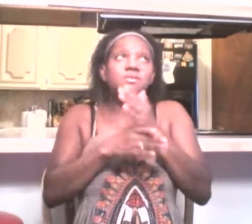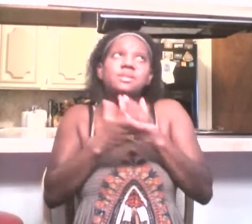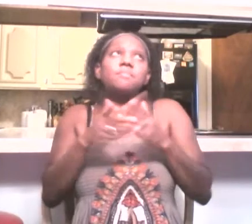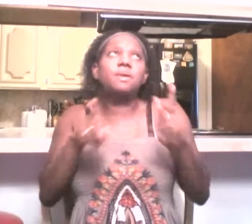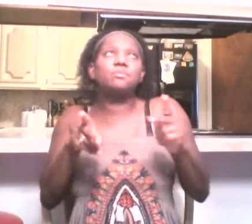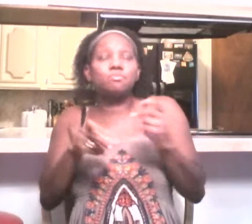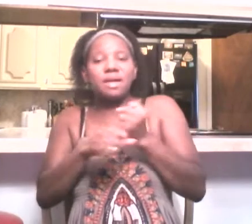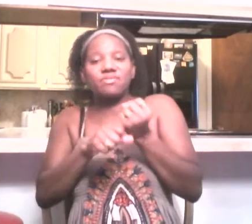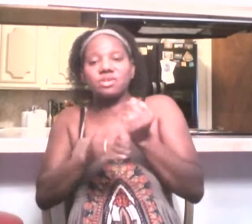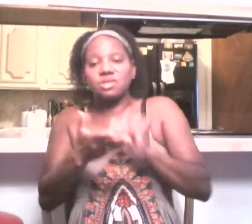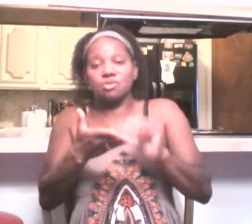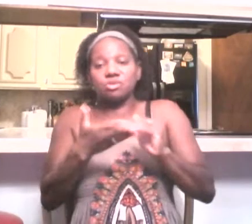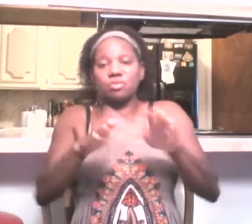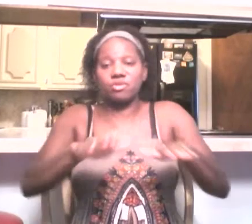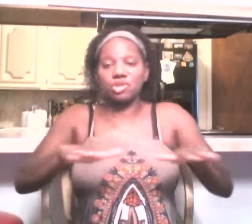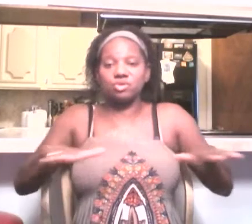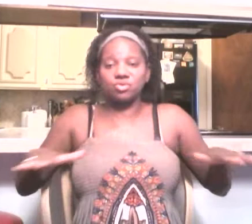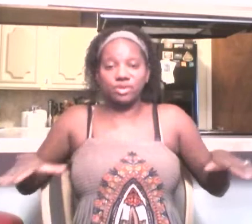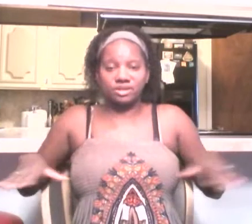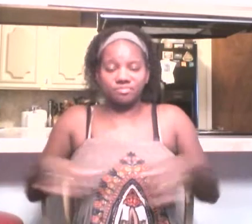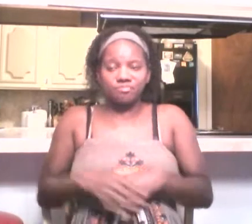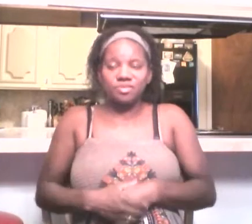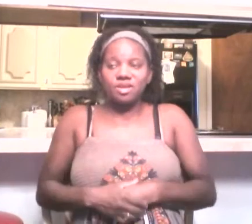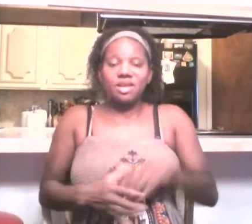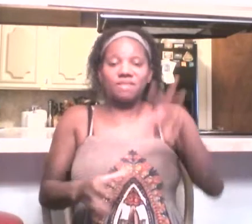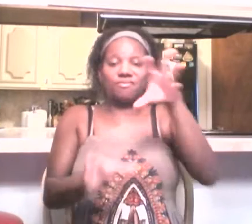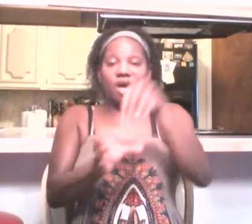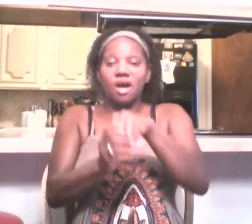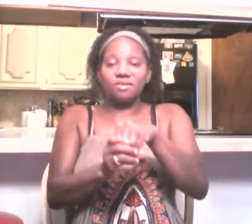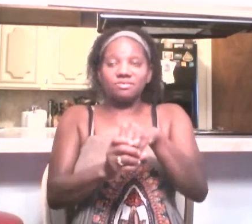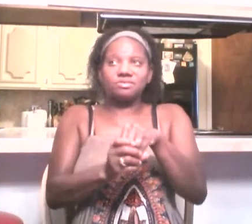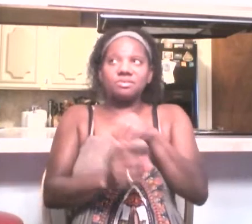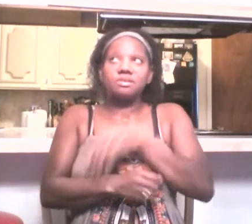some people make this do with their children in law.